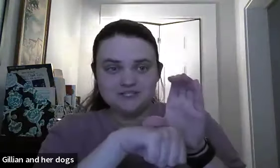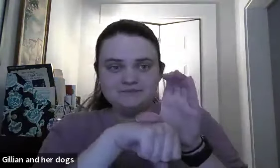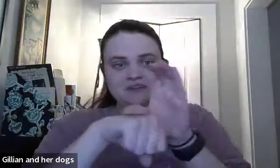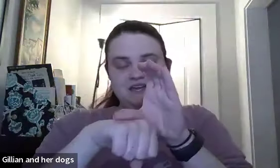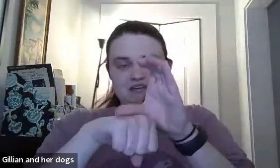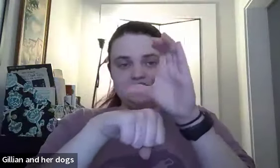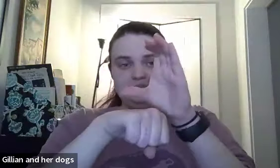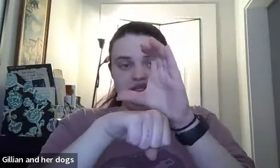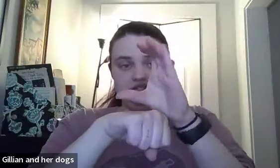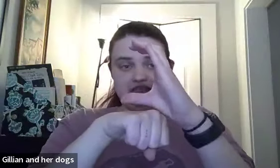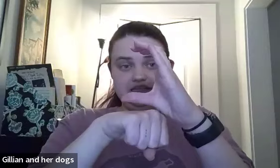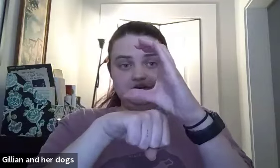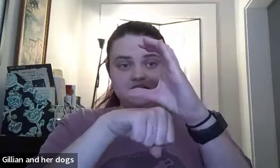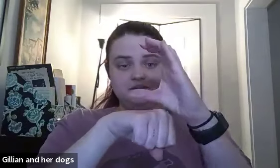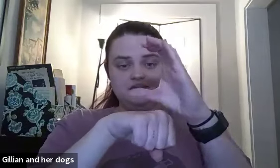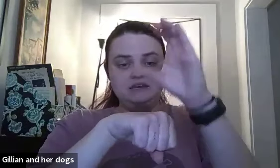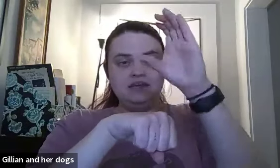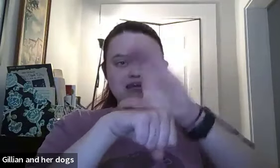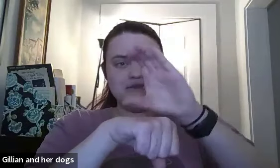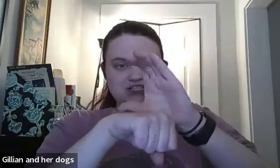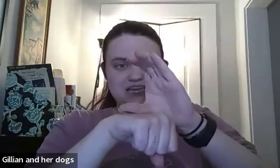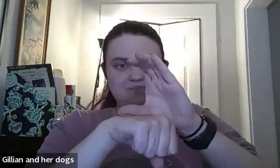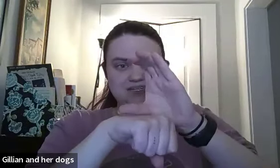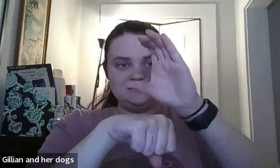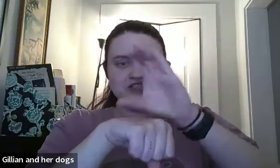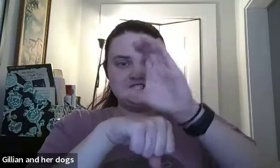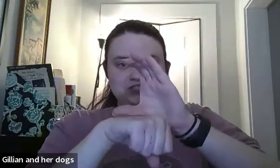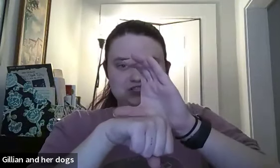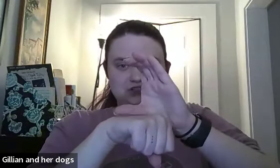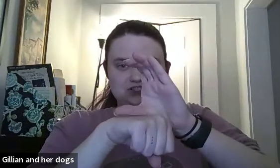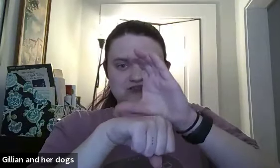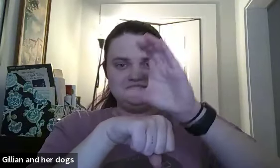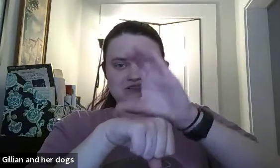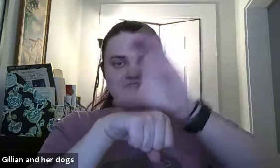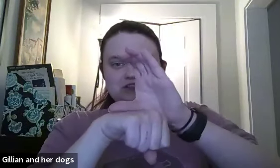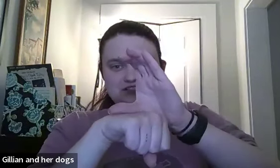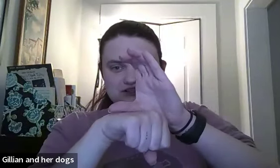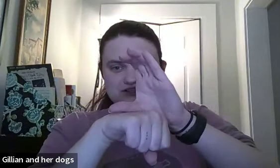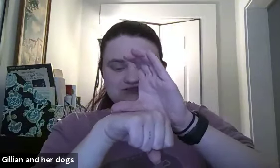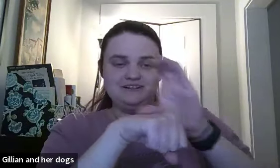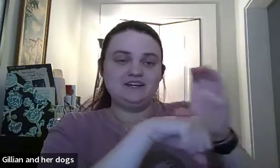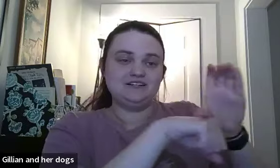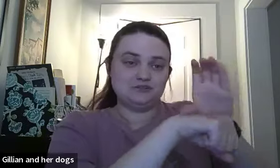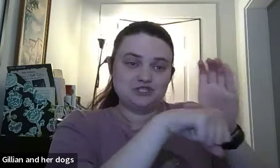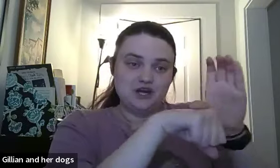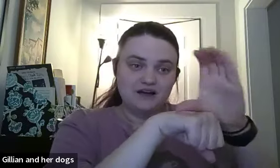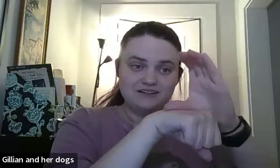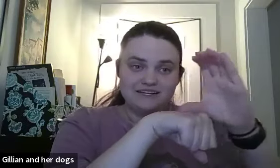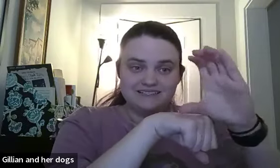Church is going to be C on top again, but you tap it. Church. Church. So